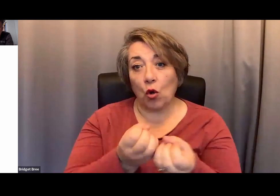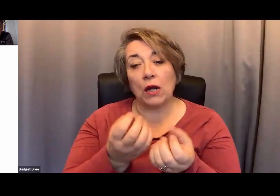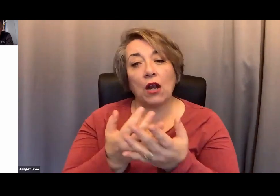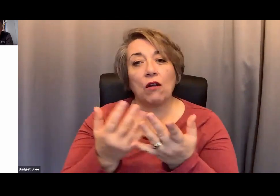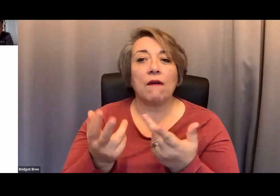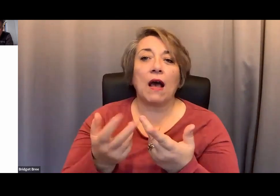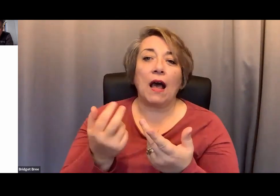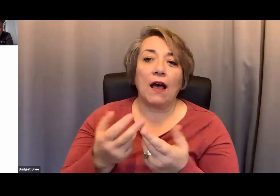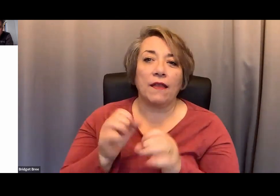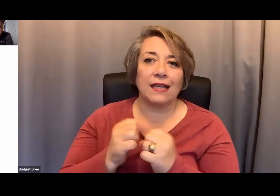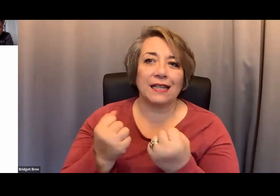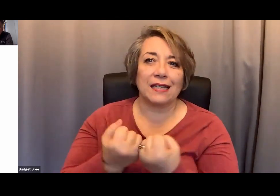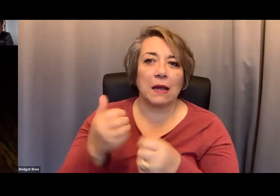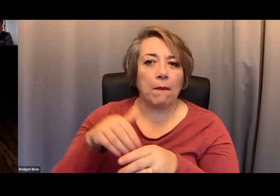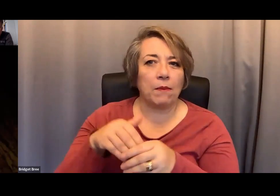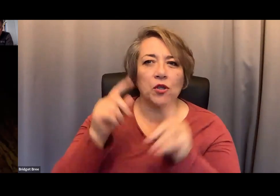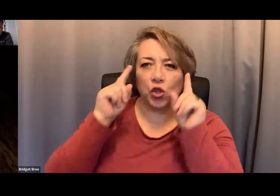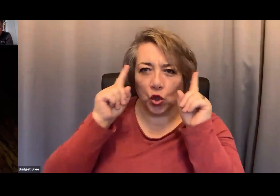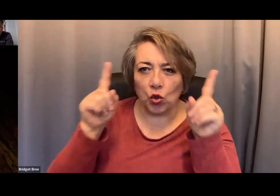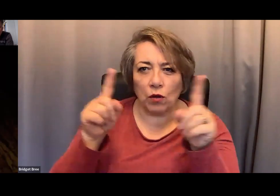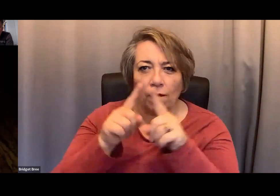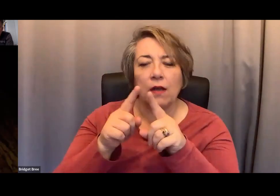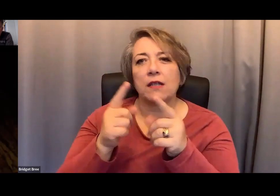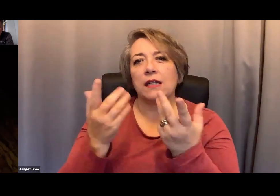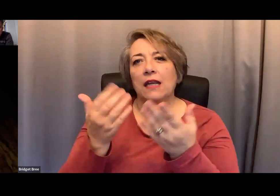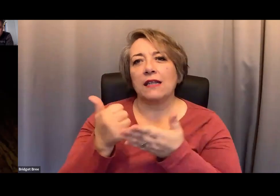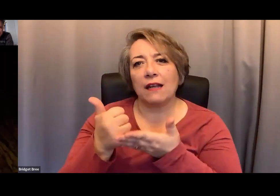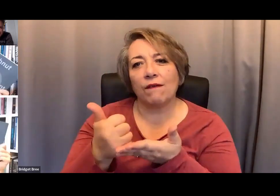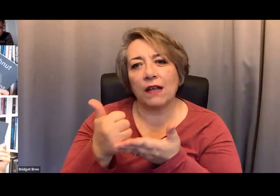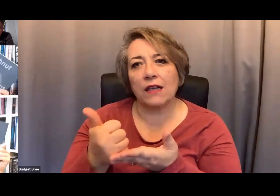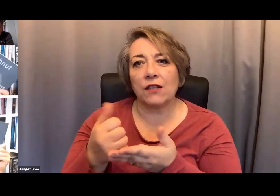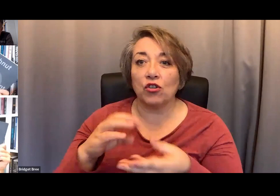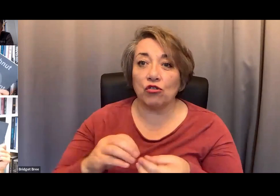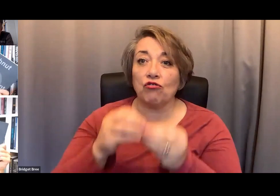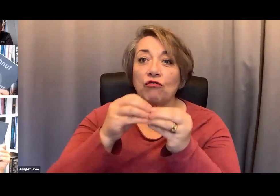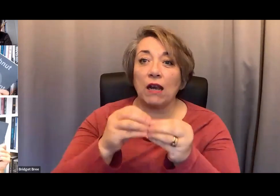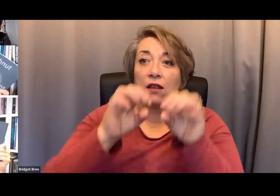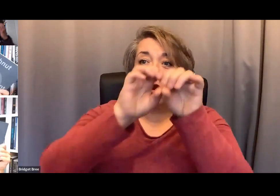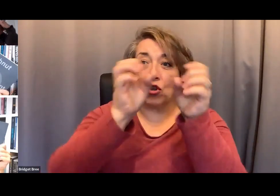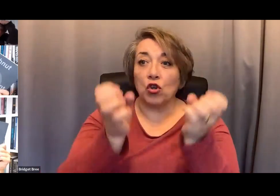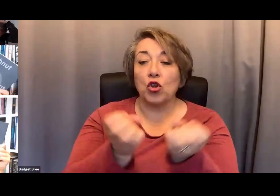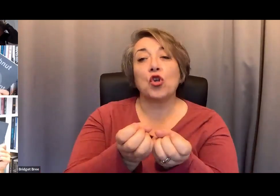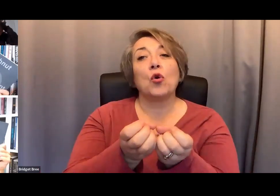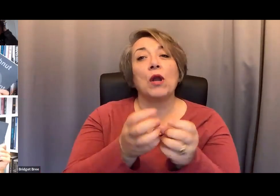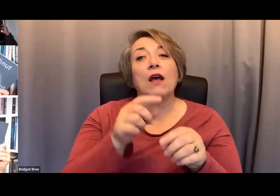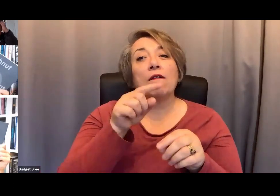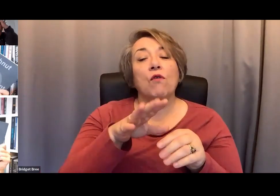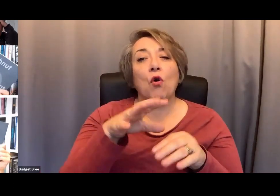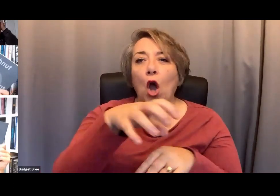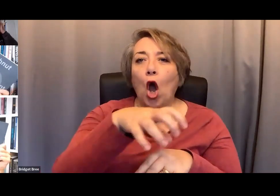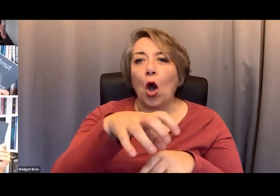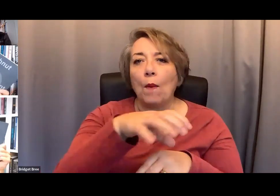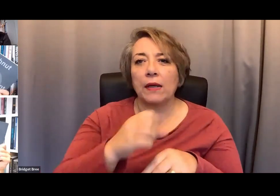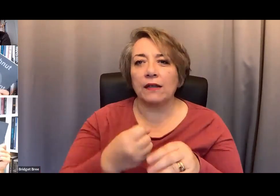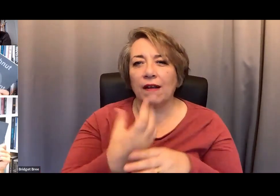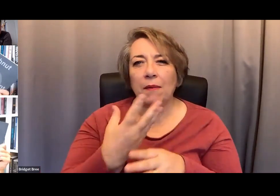members, universities, advisors, to make the donut for urban development. And I think it's 2.5 weeks ago we launched